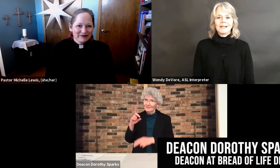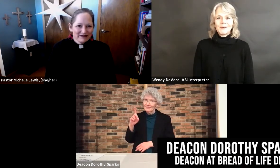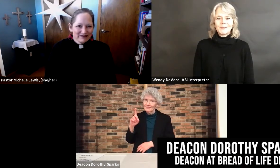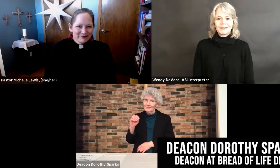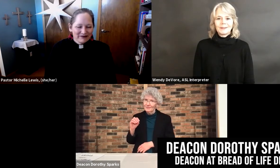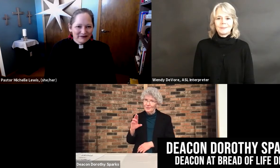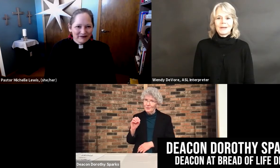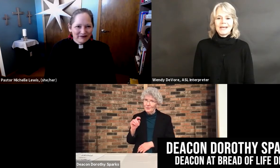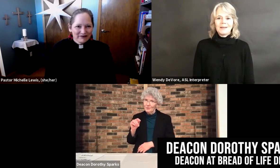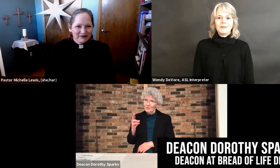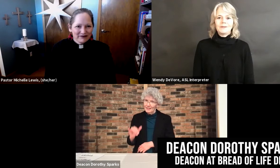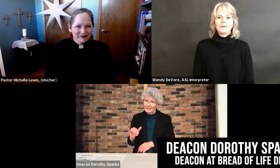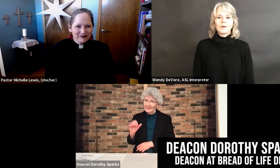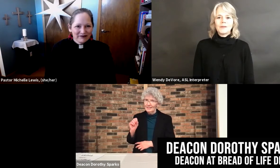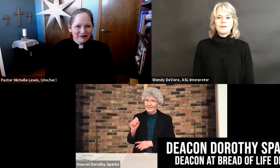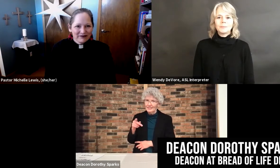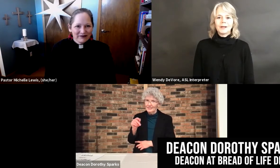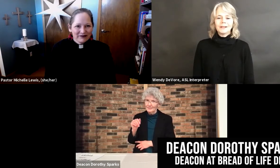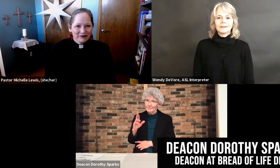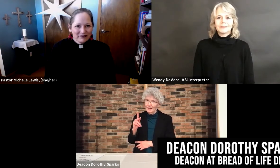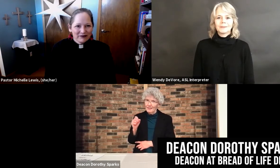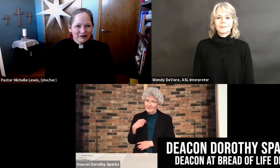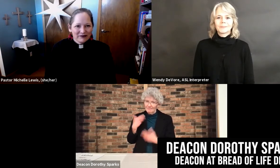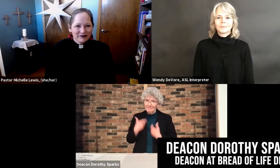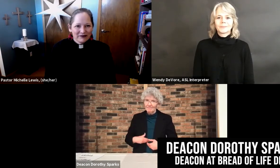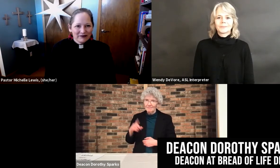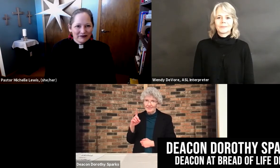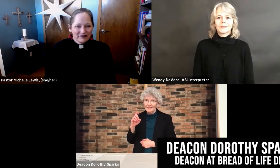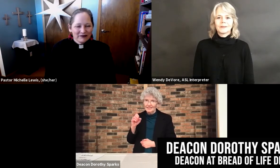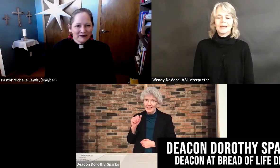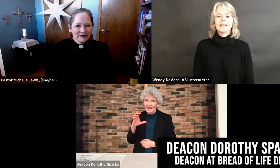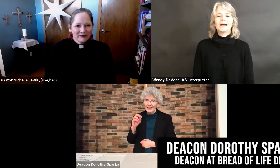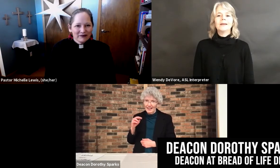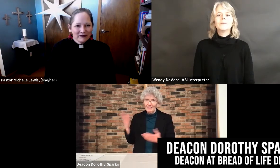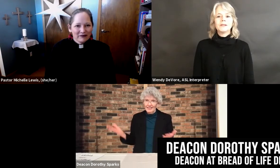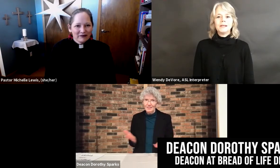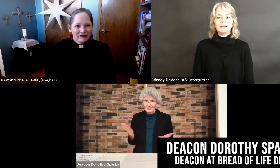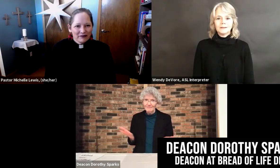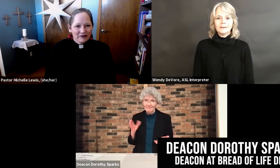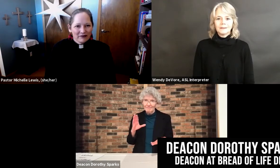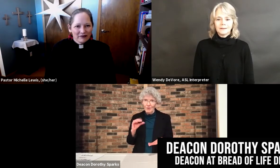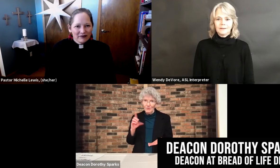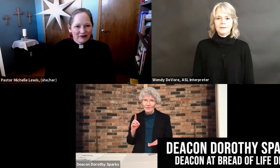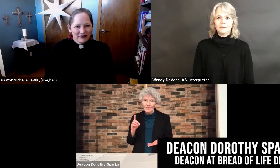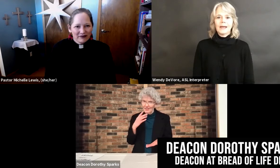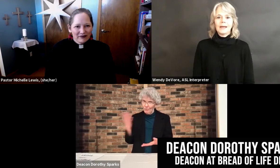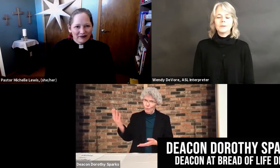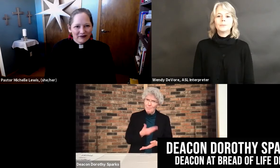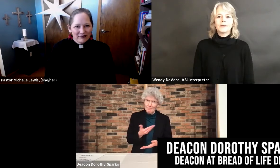Hello, my name is Dorothy Sparks, and I am the deacon here at Bread